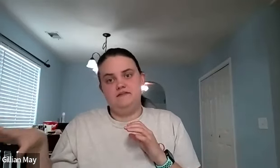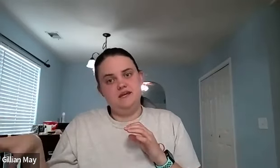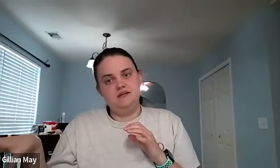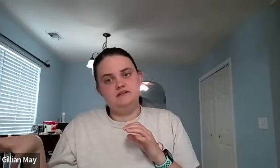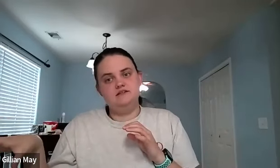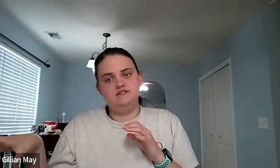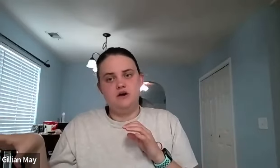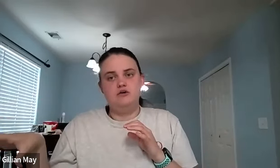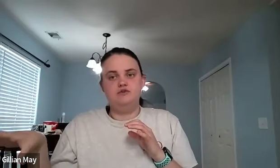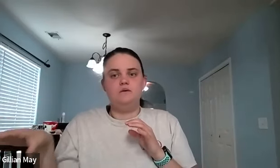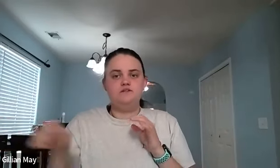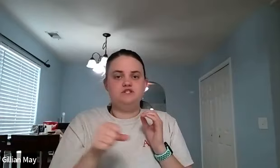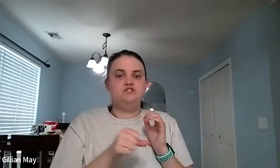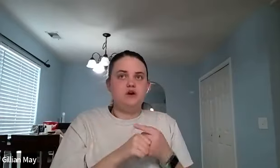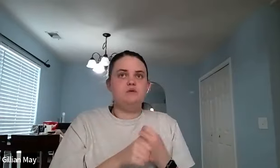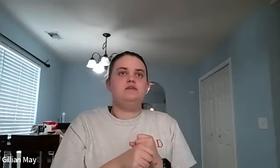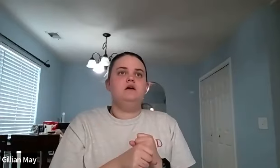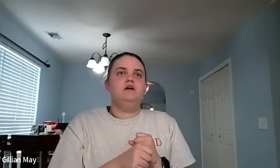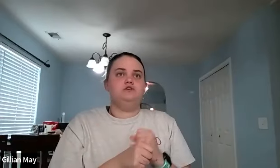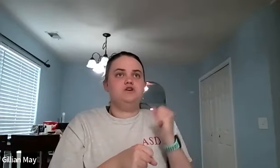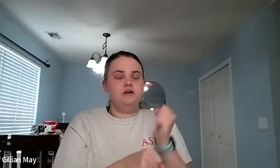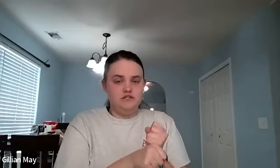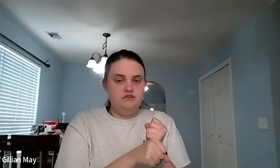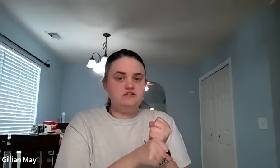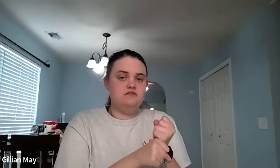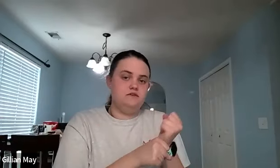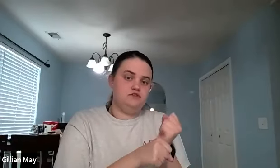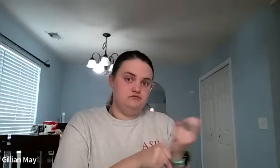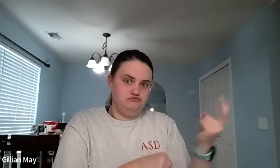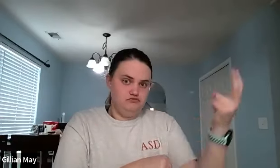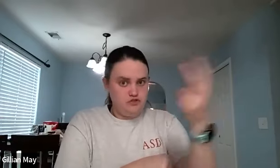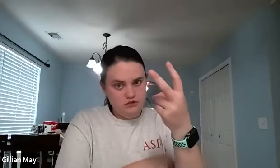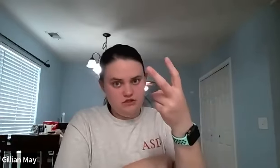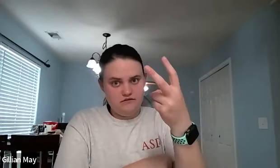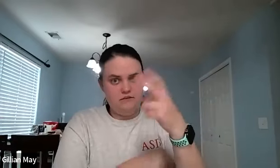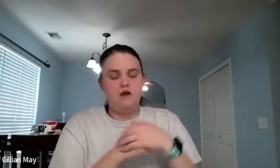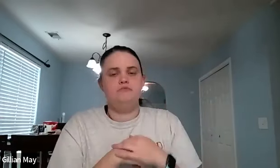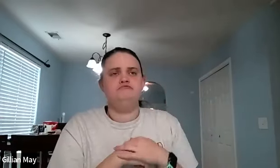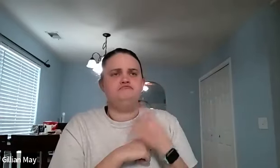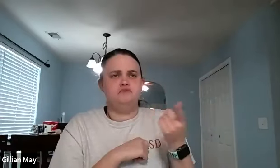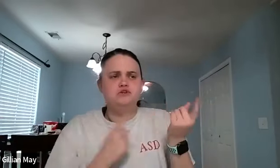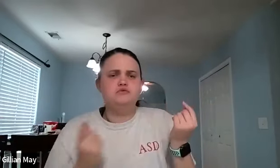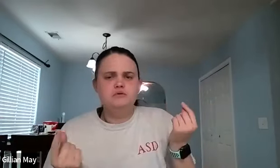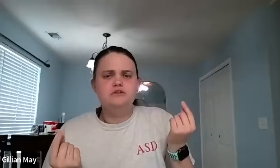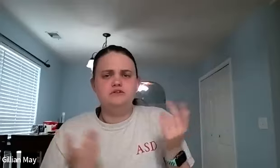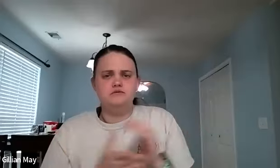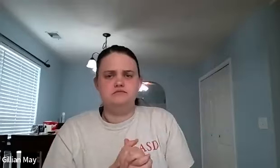the end. So you would always want to start with, you're talking 2 years in the future. So 2 years from now, what will you do?